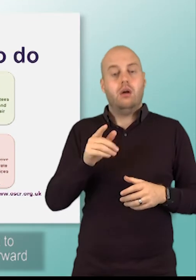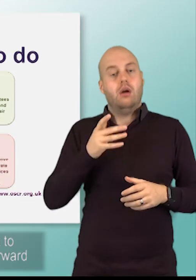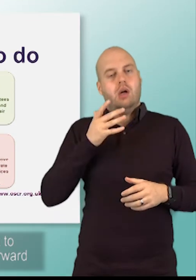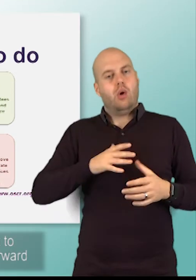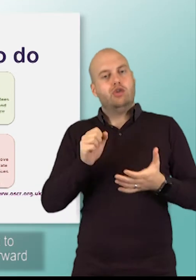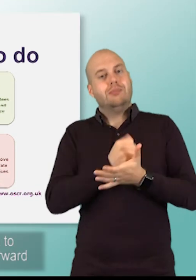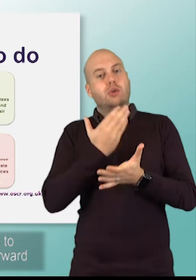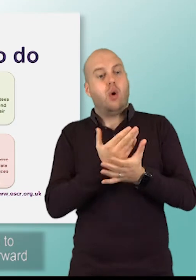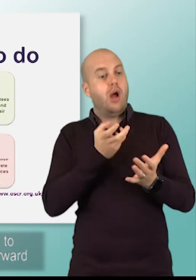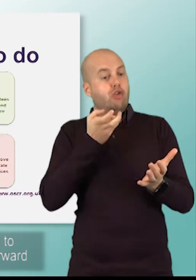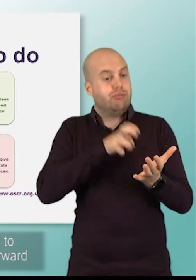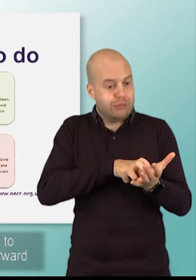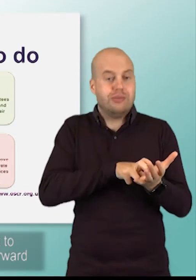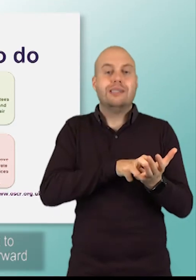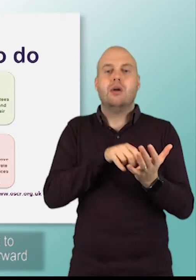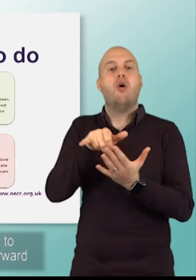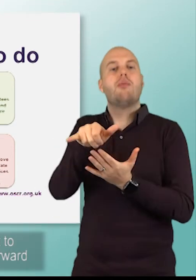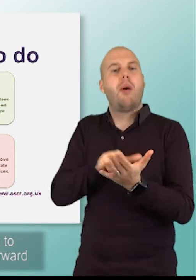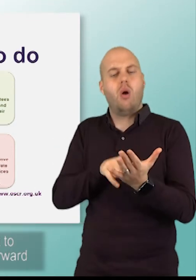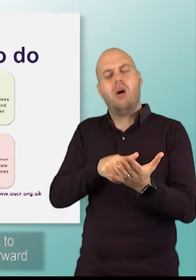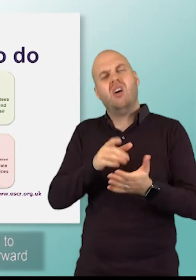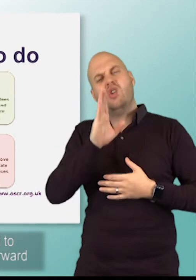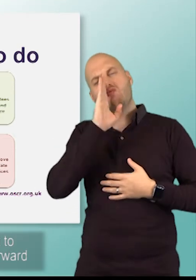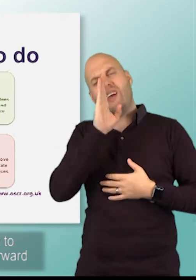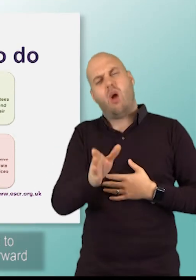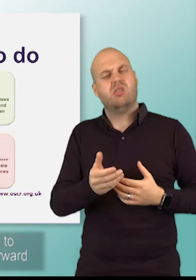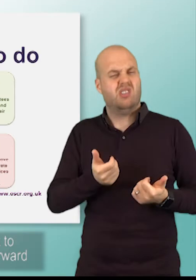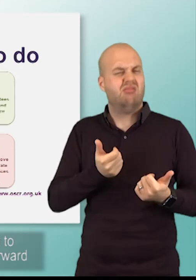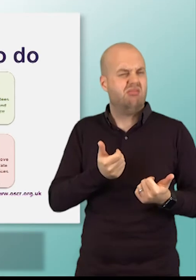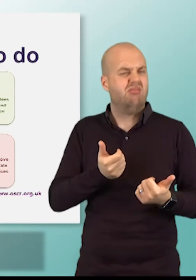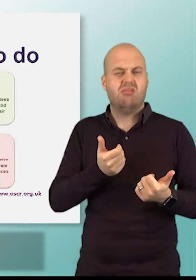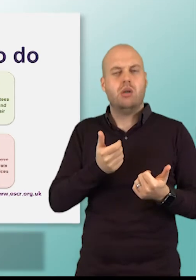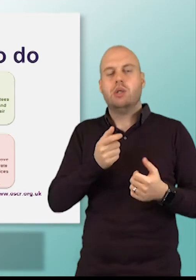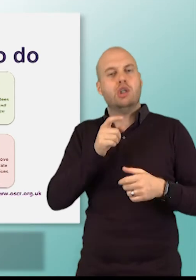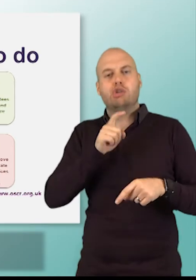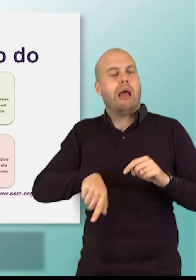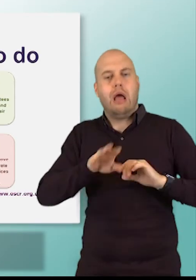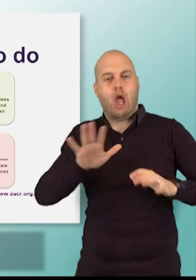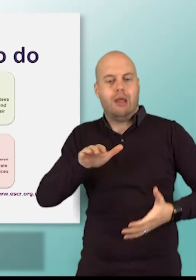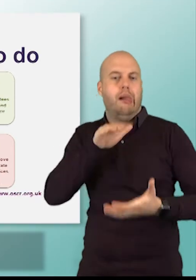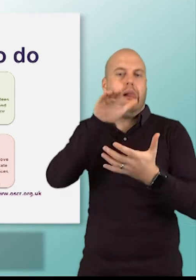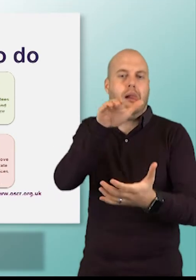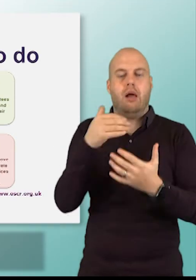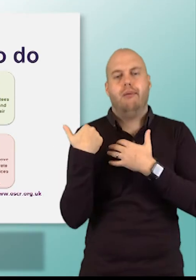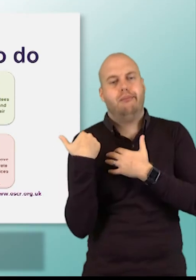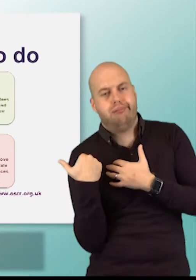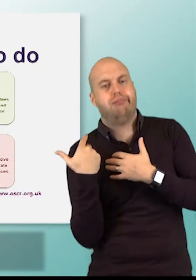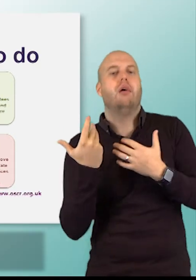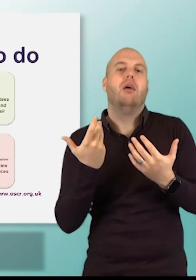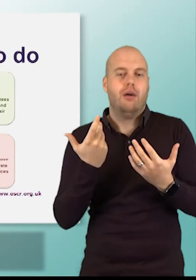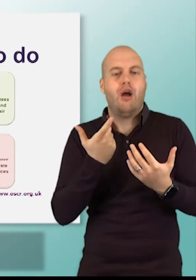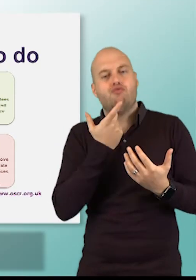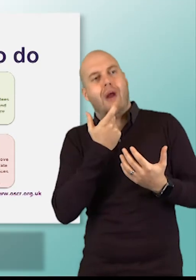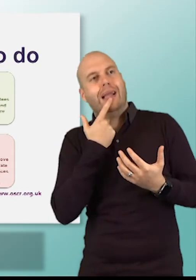We want to ensure that registration and reporting is straightforward and proportionate. We try and not burden